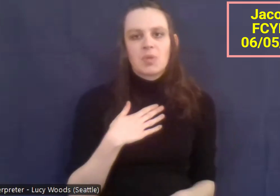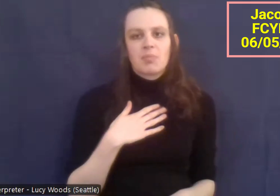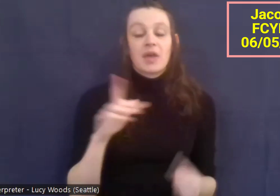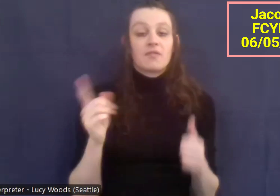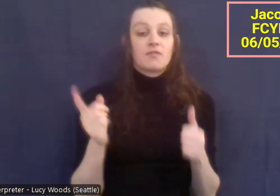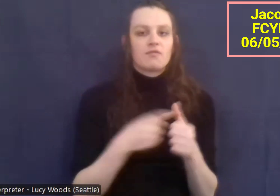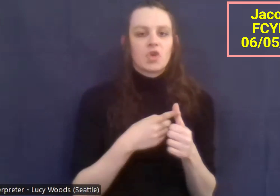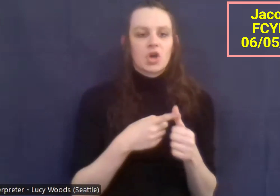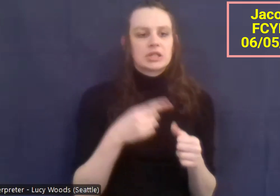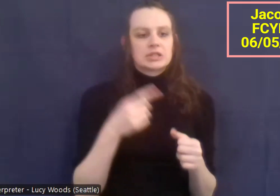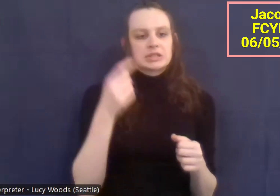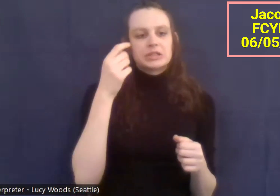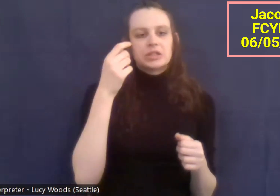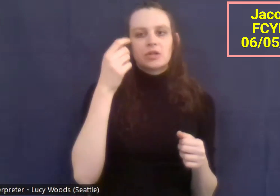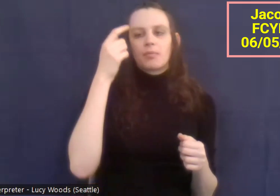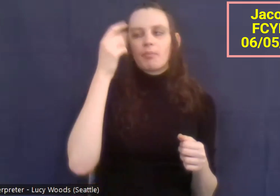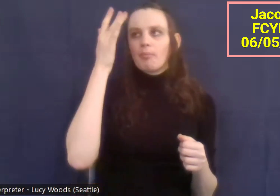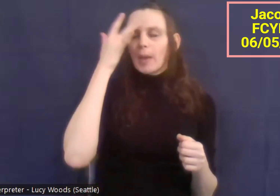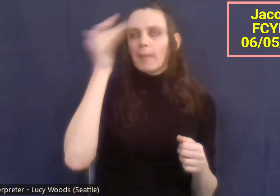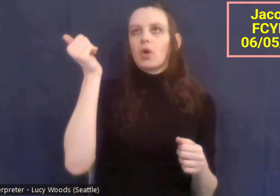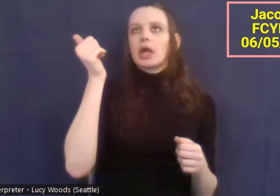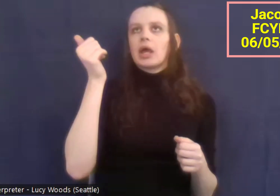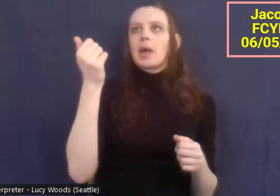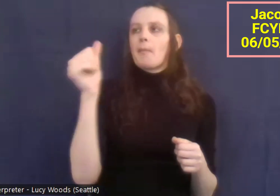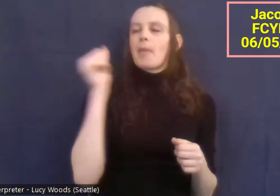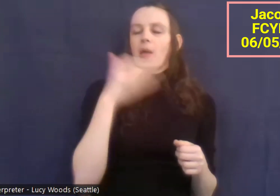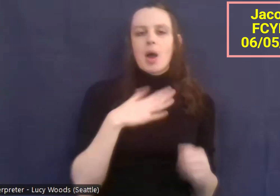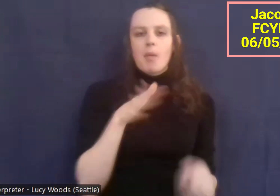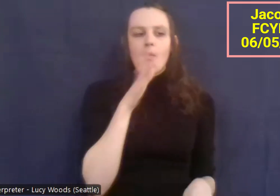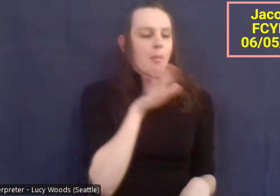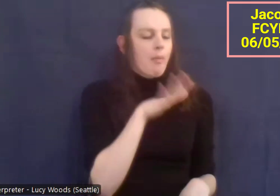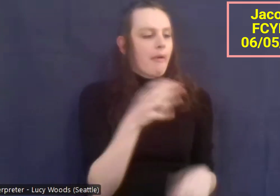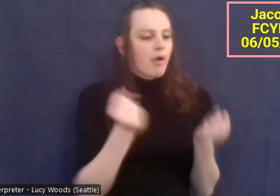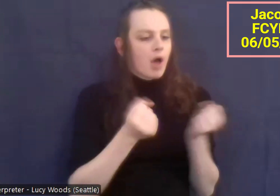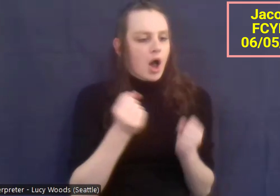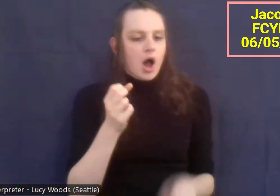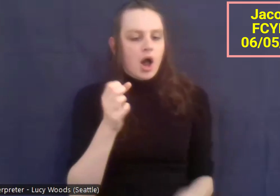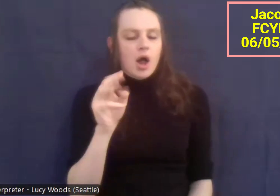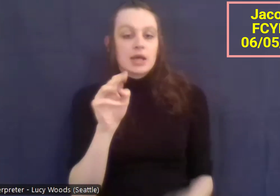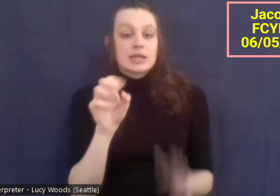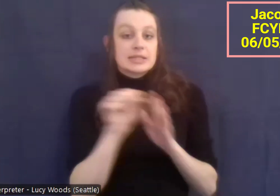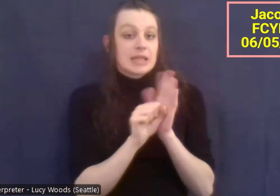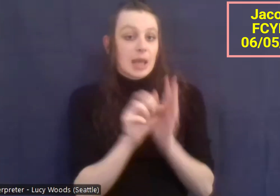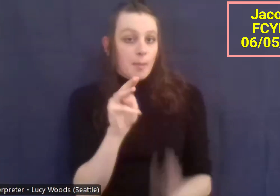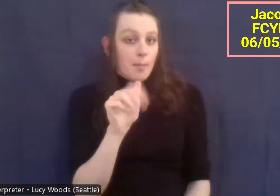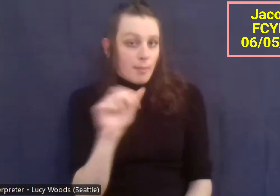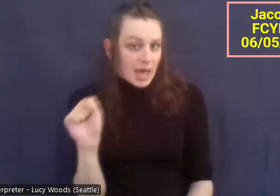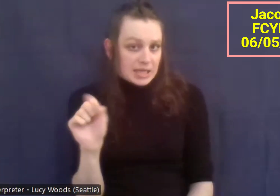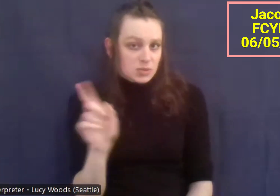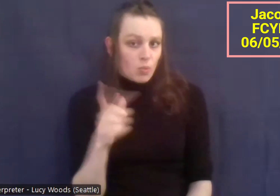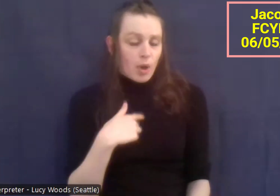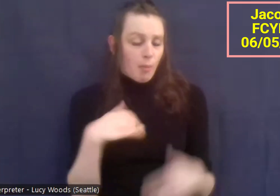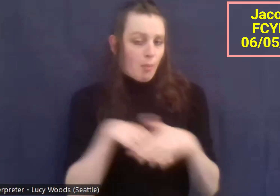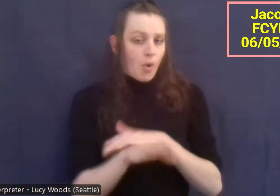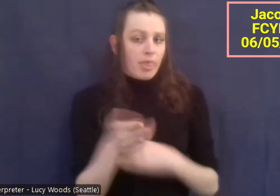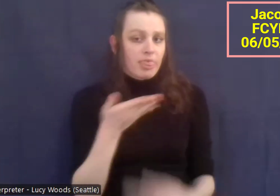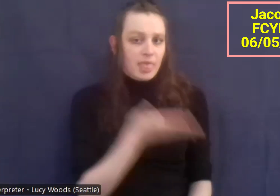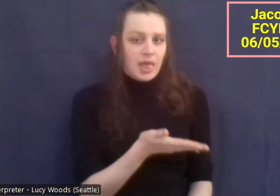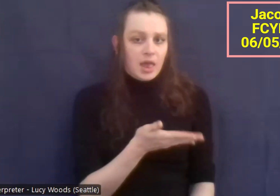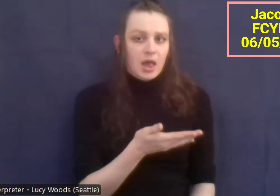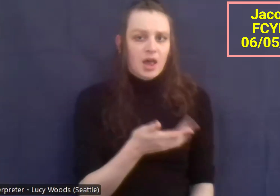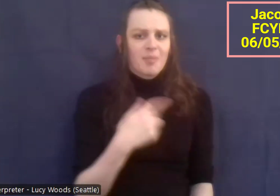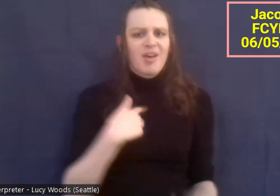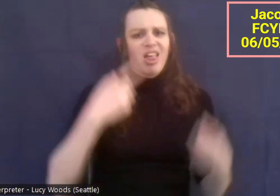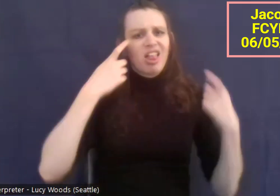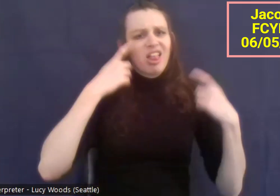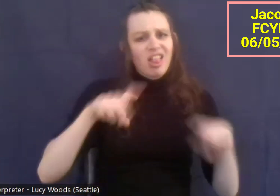the back seat of my mom's car in Southbridge, Massachusetts, where I was born, bawling my eyes out,